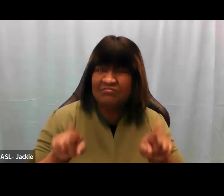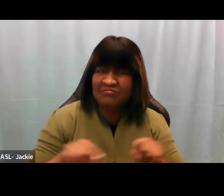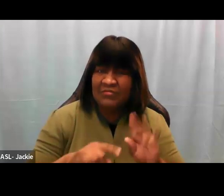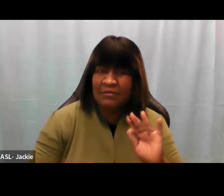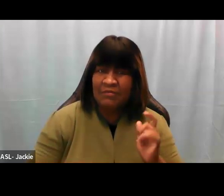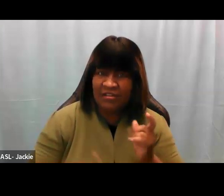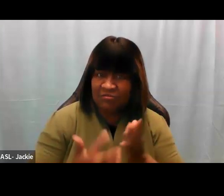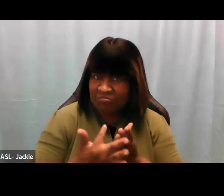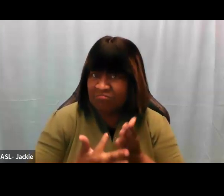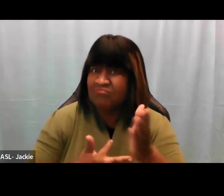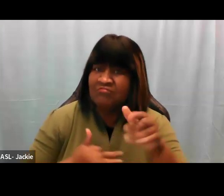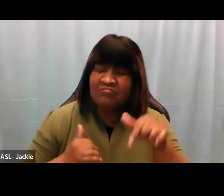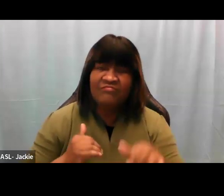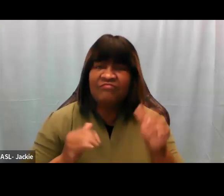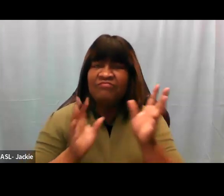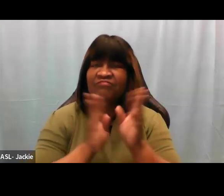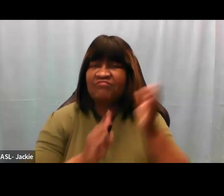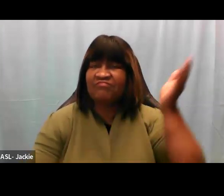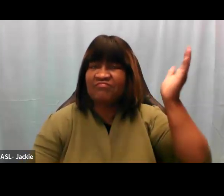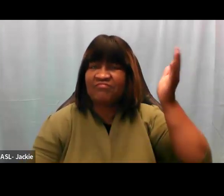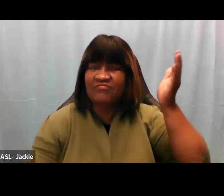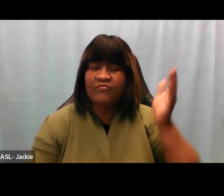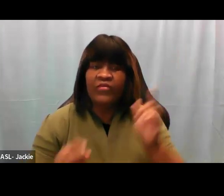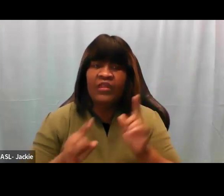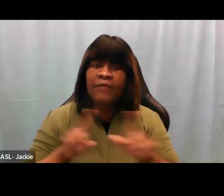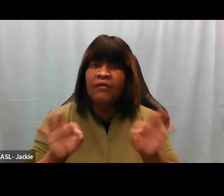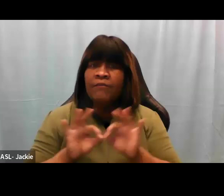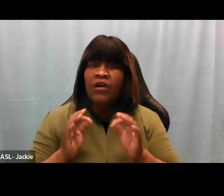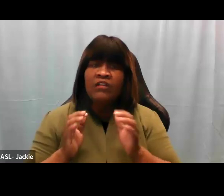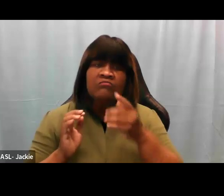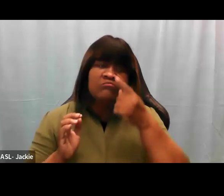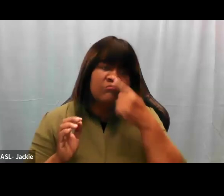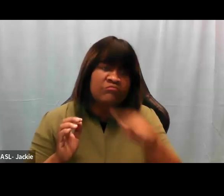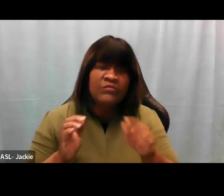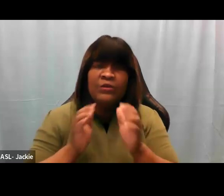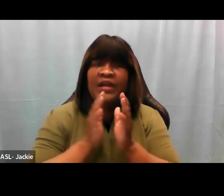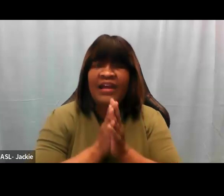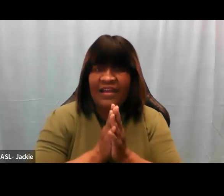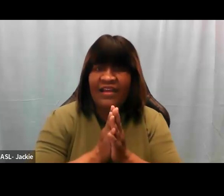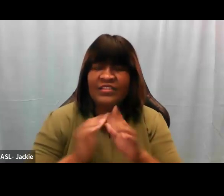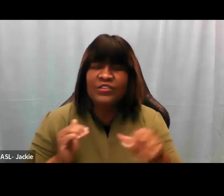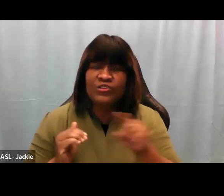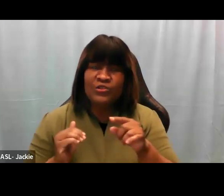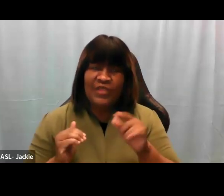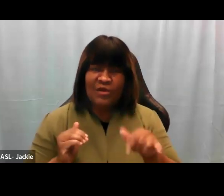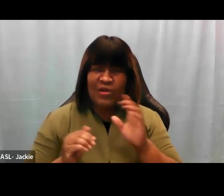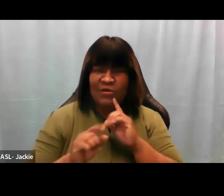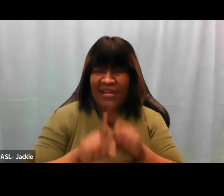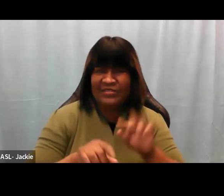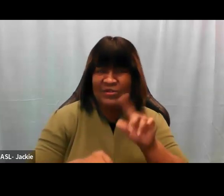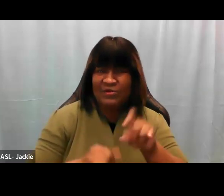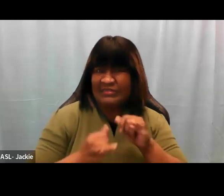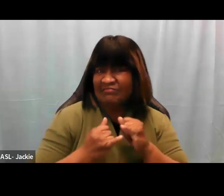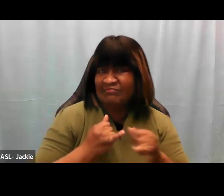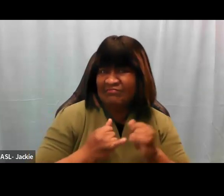throughout the webinar, but we do ask that you, we will answer the questions at the end